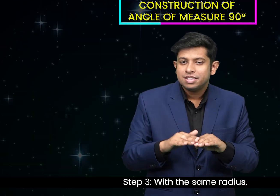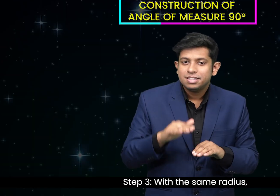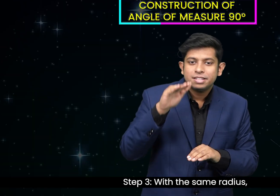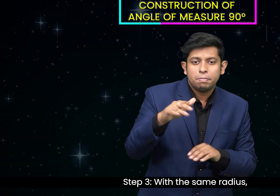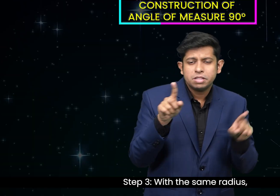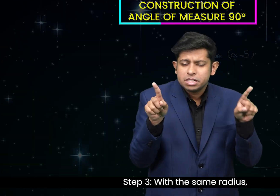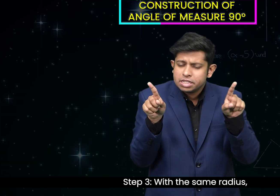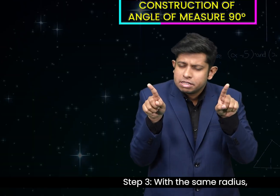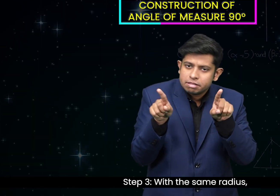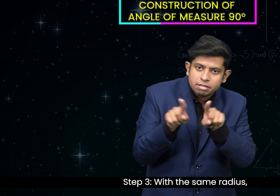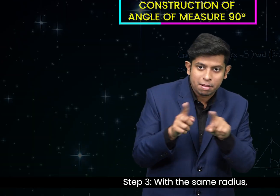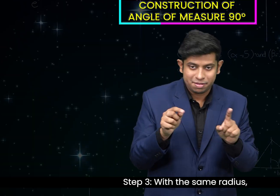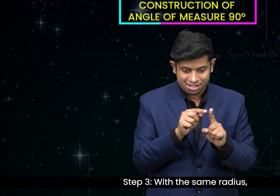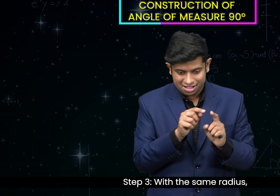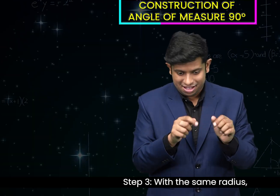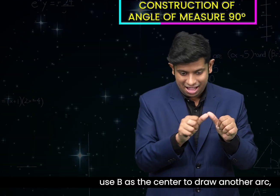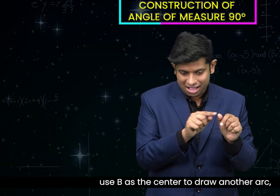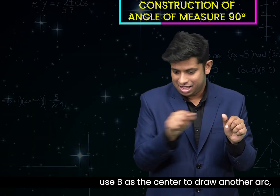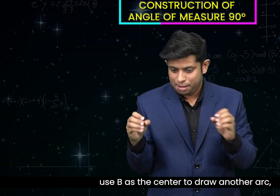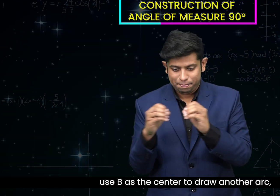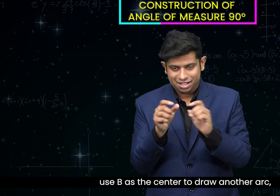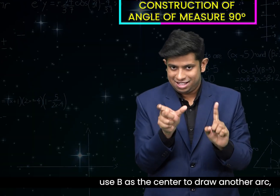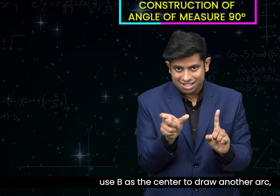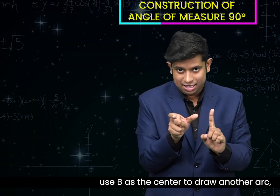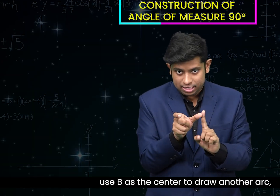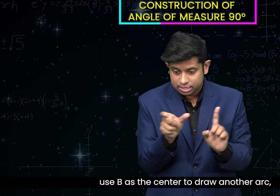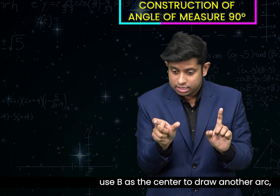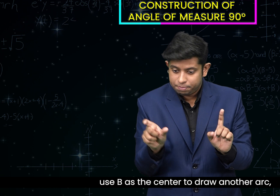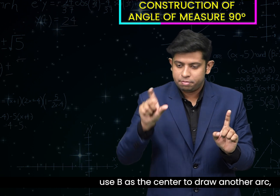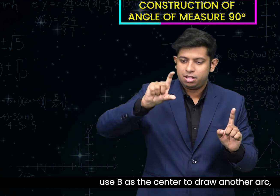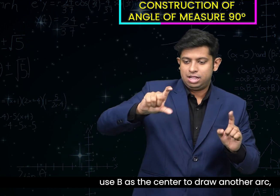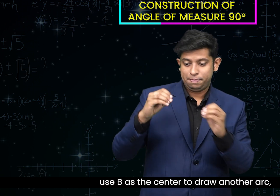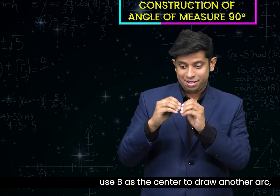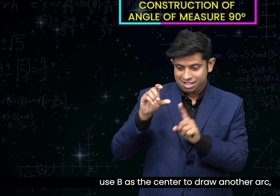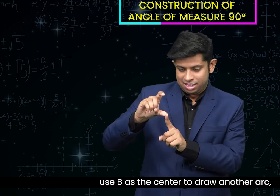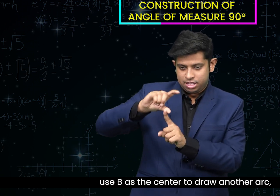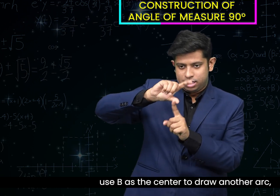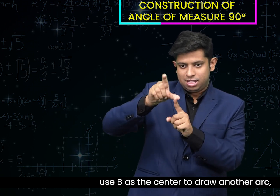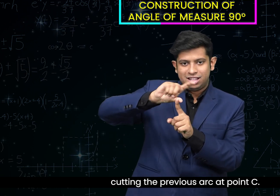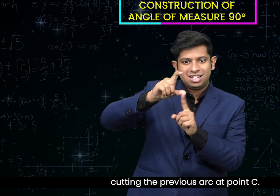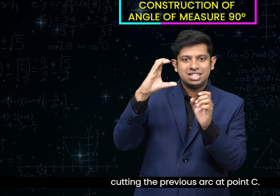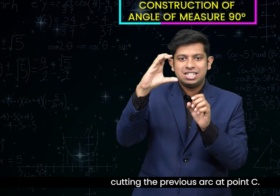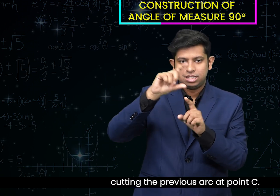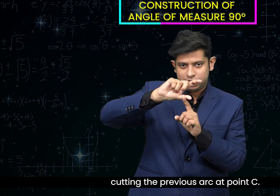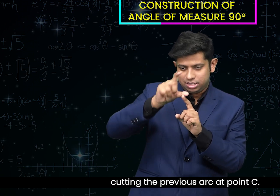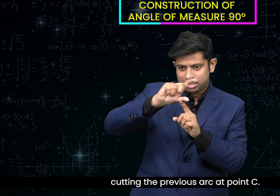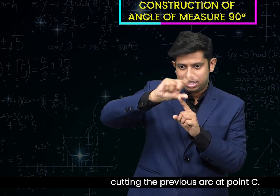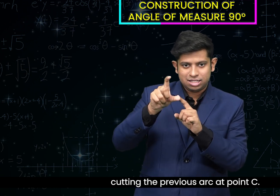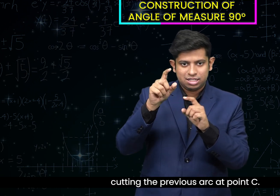Step 3. With the same radius, use B as the center to draw another arc, cutting the previous arc at